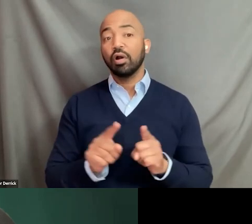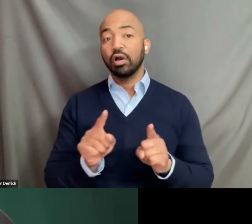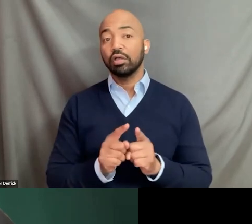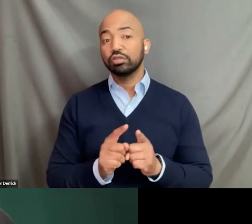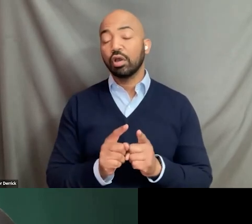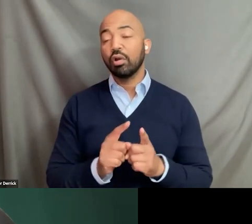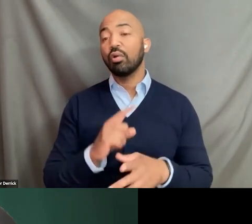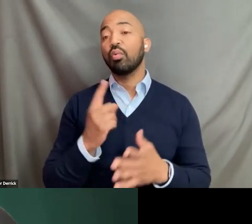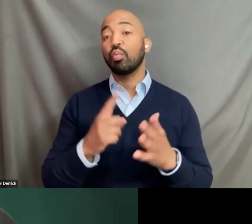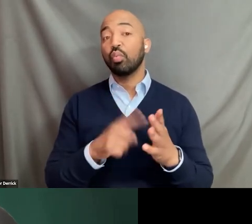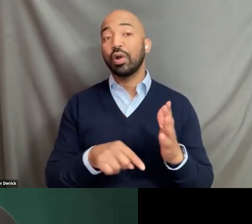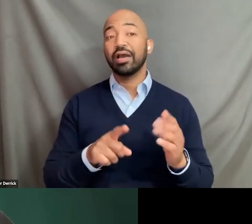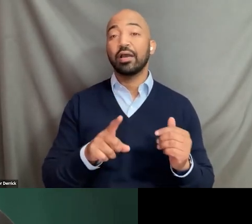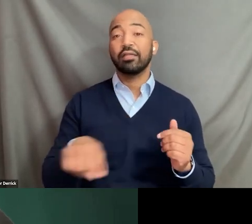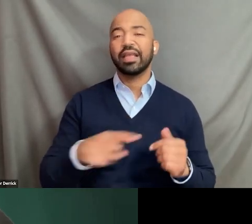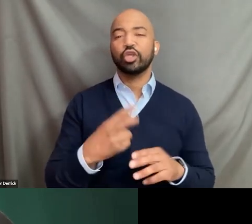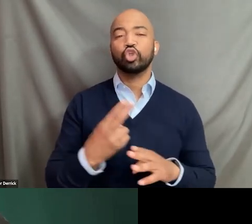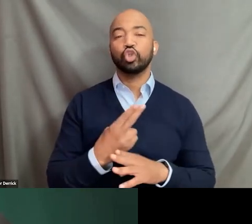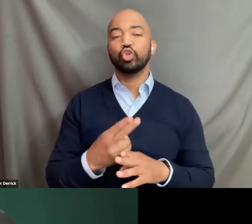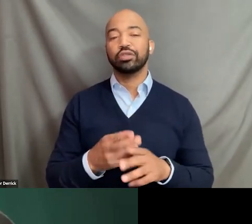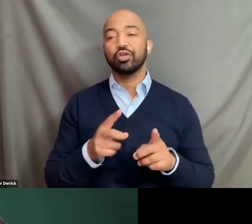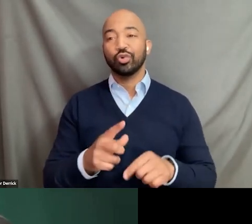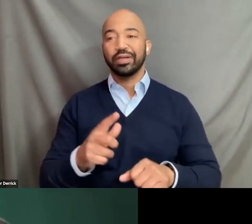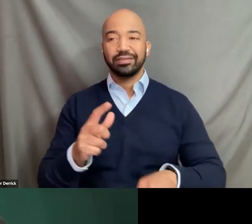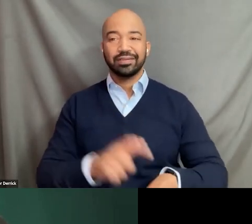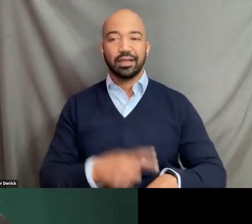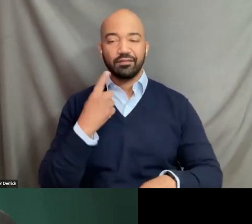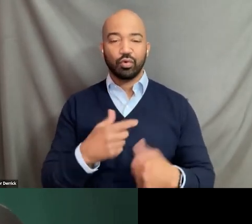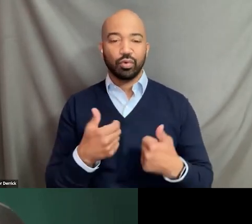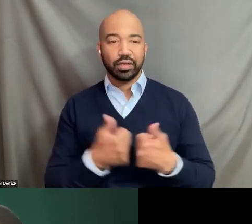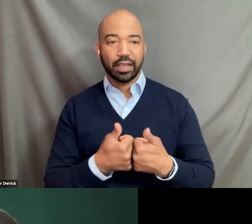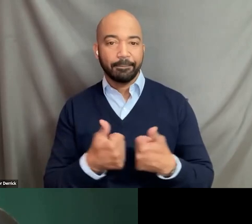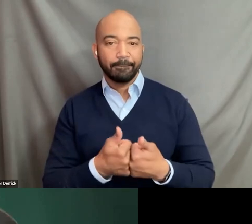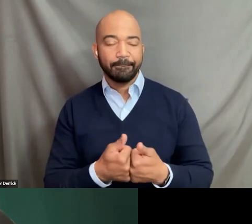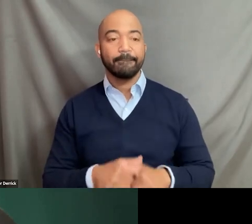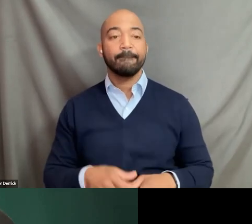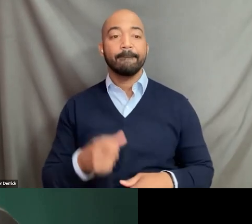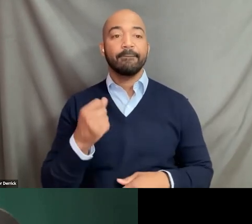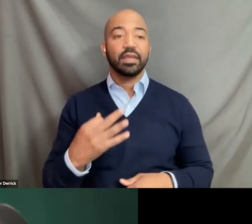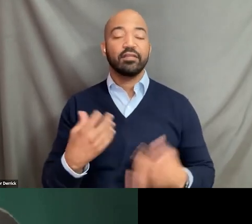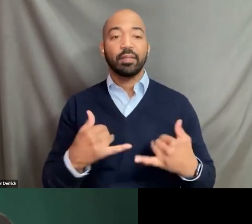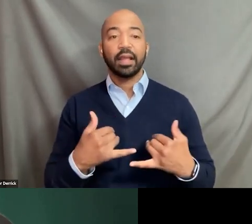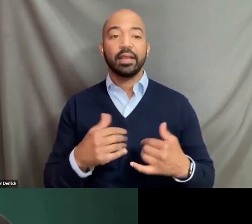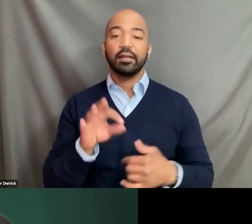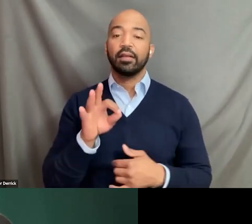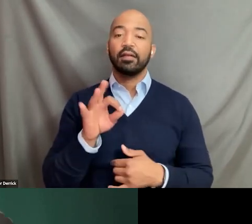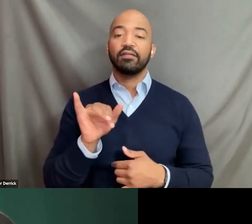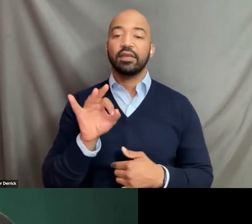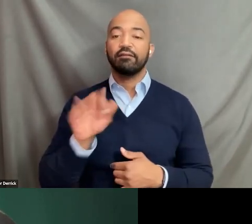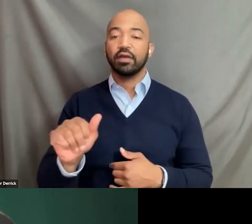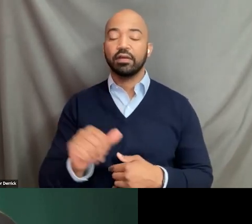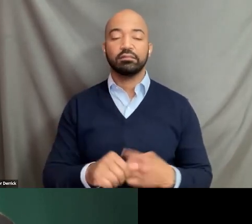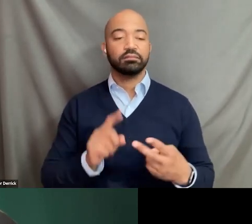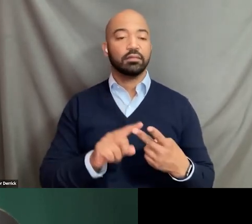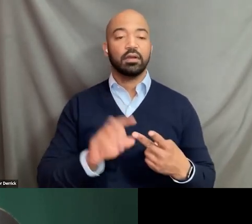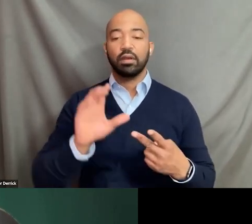use while gaming? What do they like? Great. Like if they are playing FIFA or Call of Duty, what elements